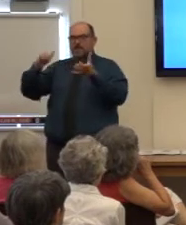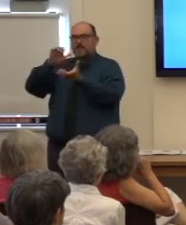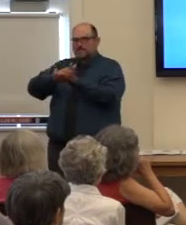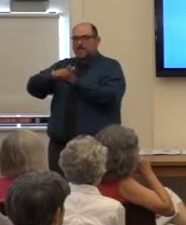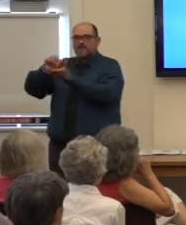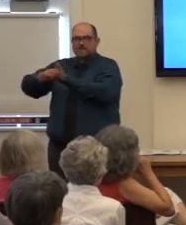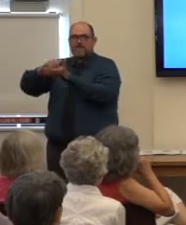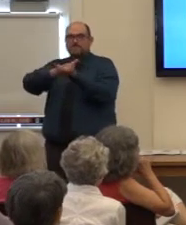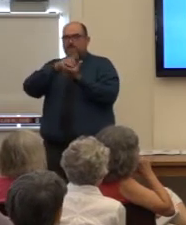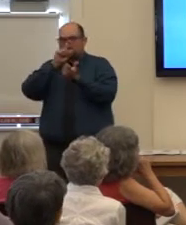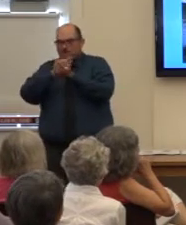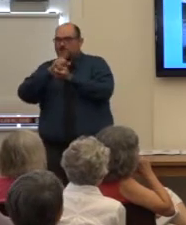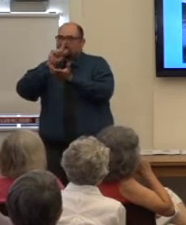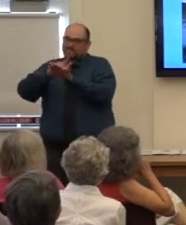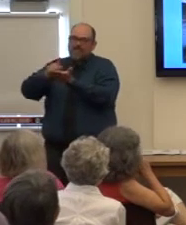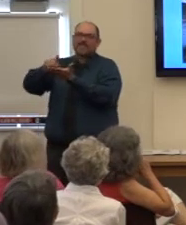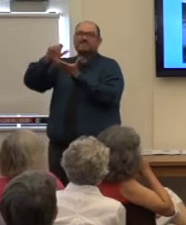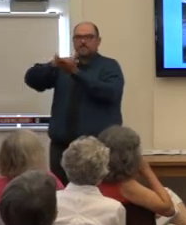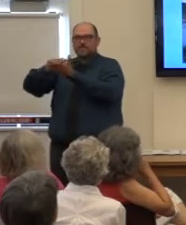cultural horizons.